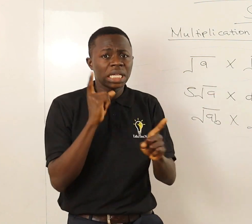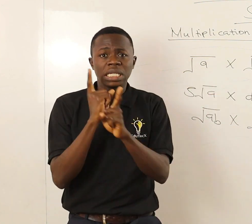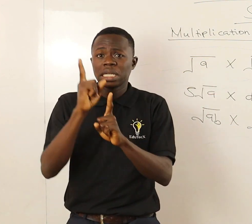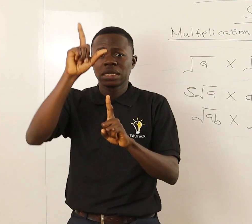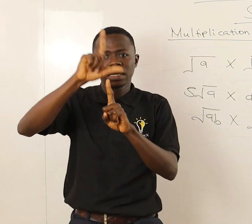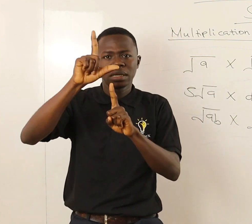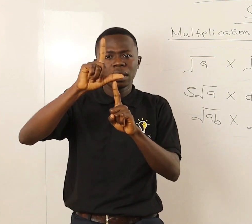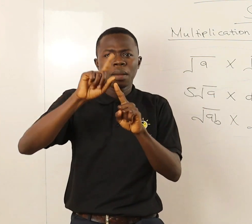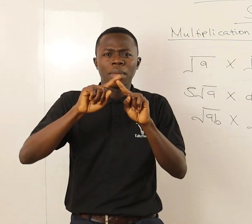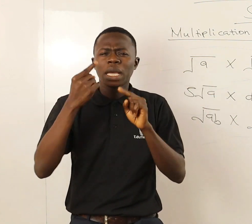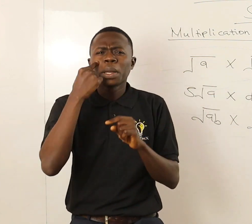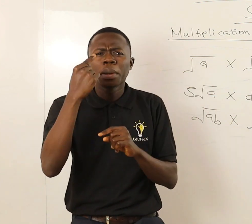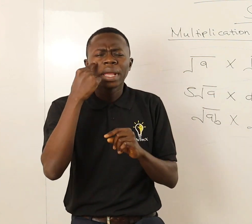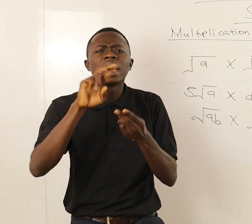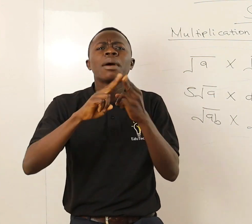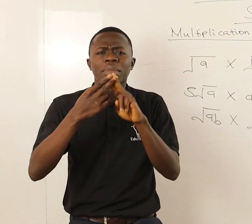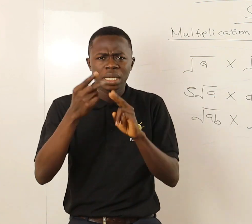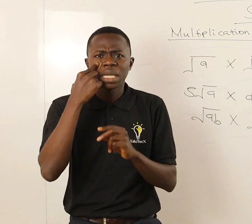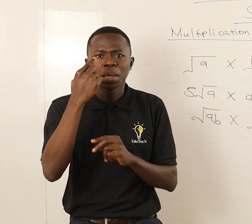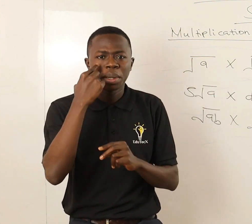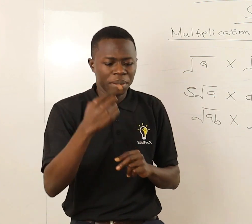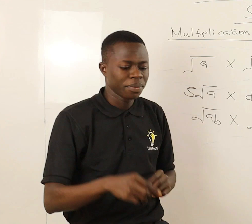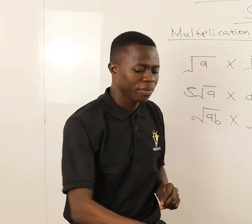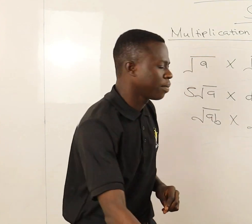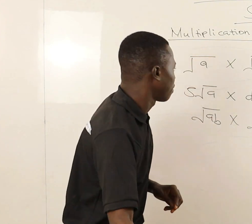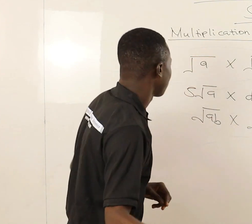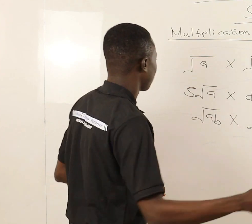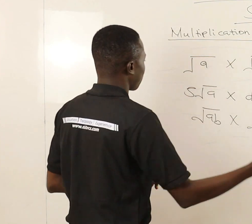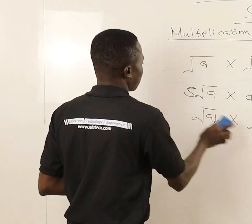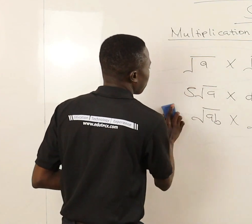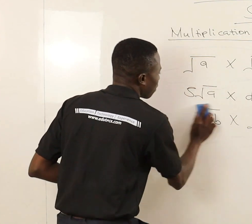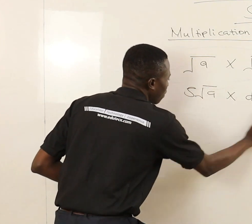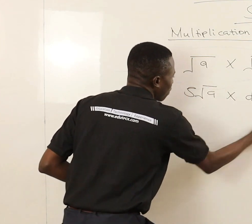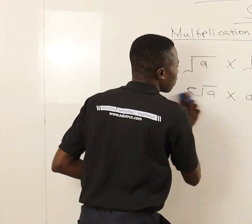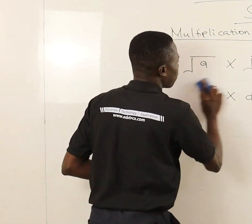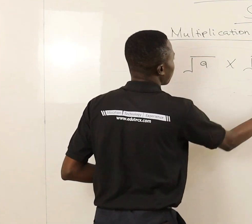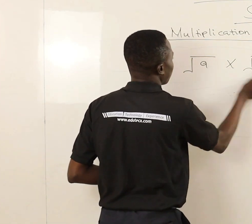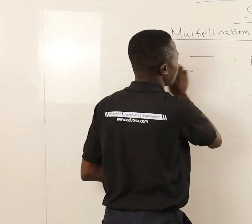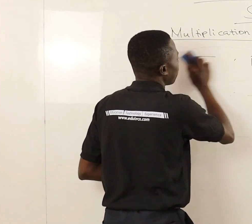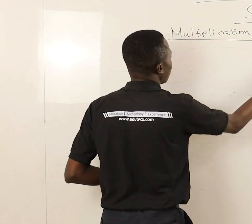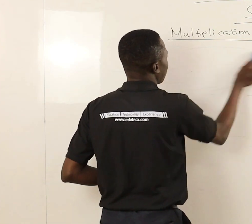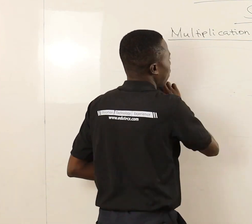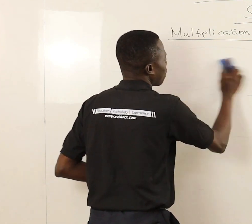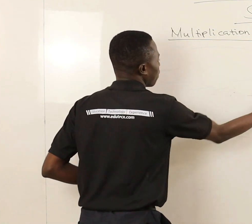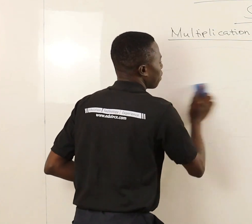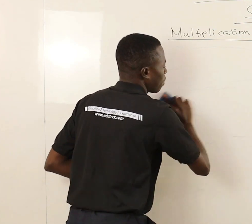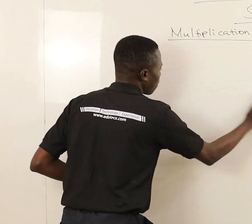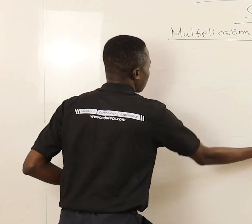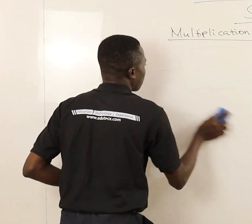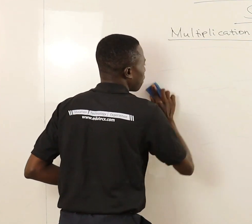What we have on the board are just variables that we are using to express what we want to talk about. Now let's take a look at numbers. Let's